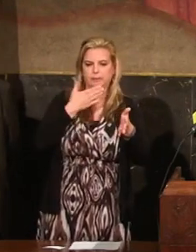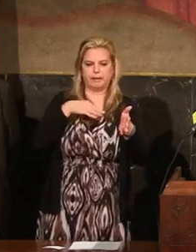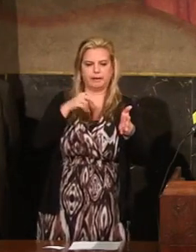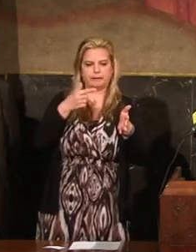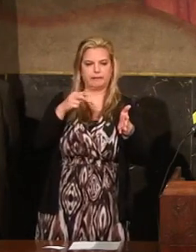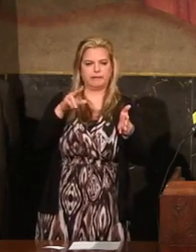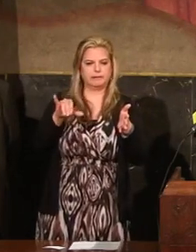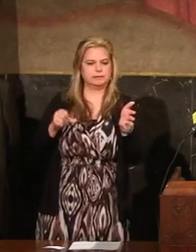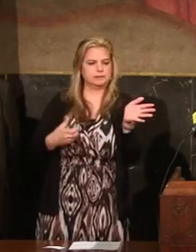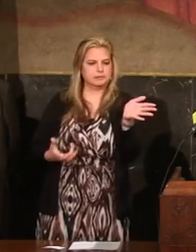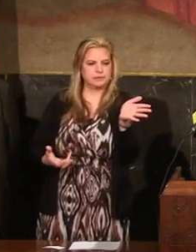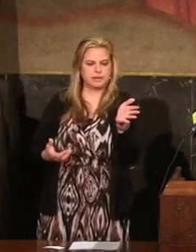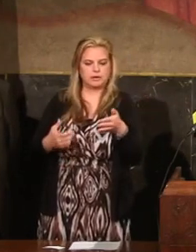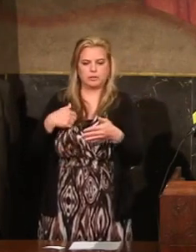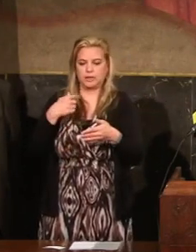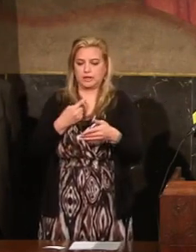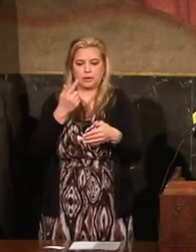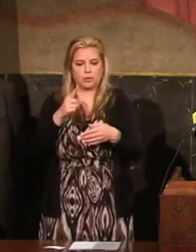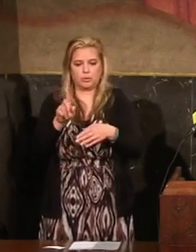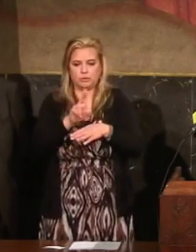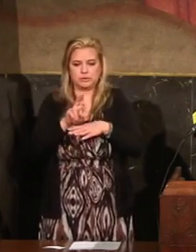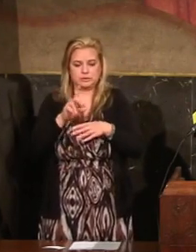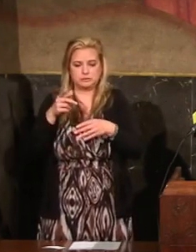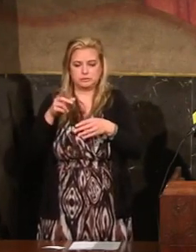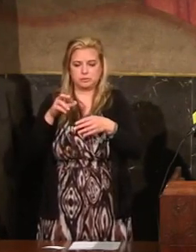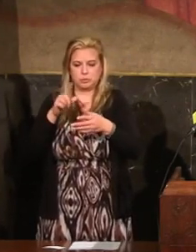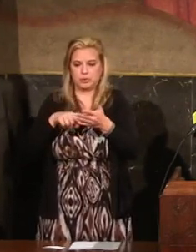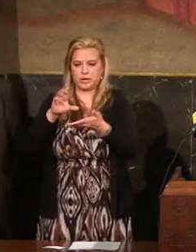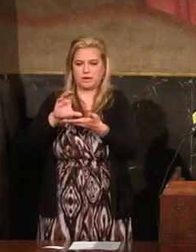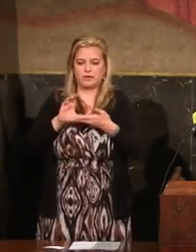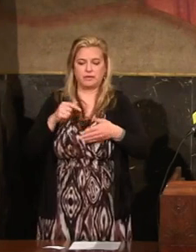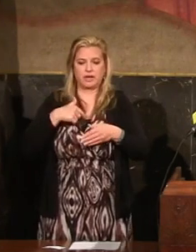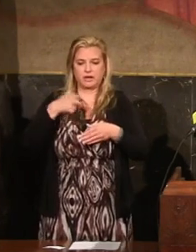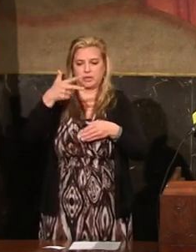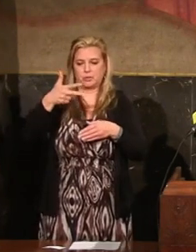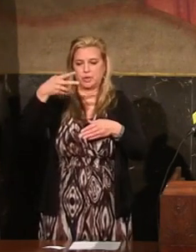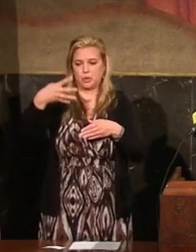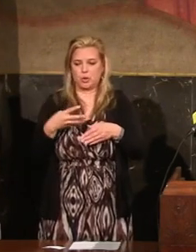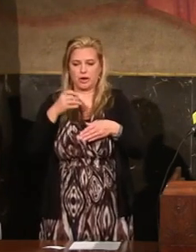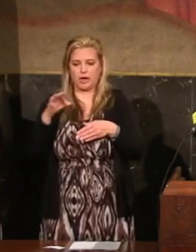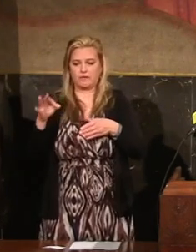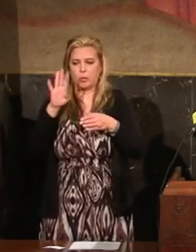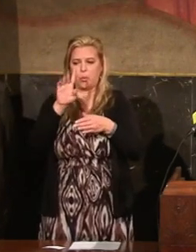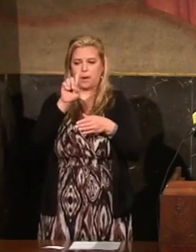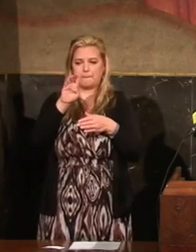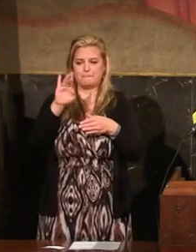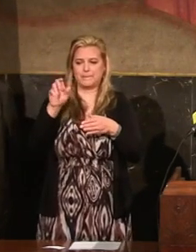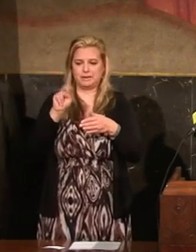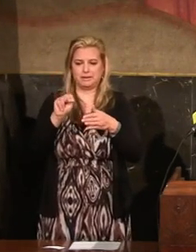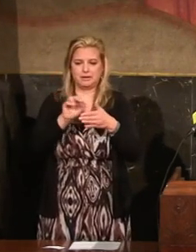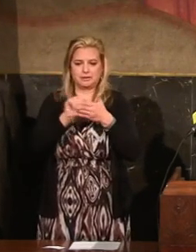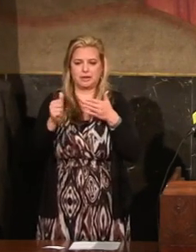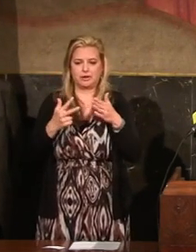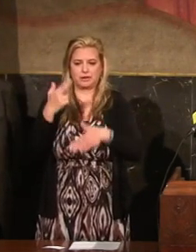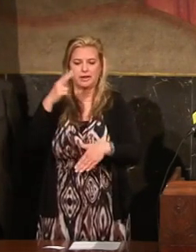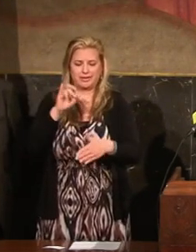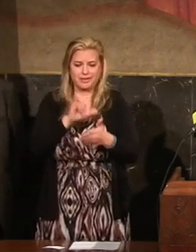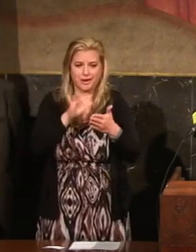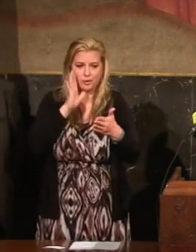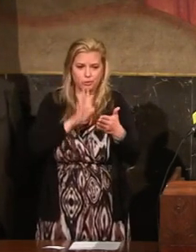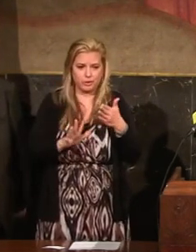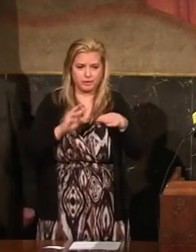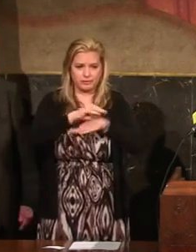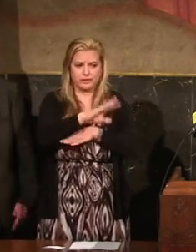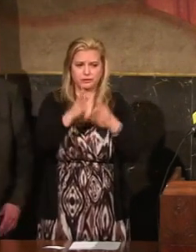appropriated. And if I don't have enough money, and I get a $750 million cut, that will cut services, and it will cut services that will